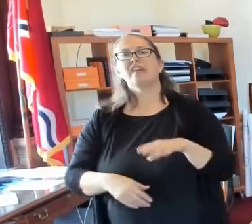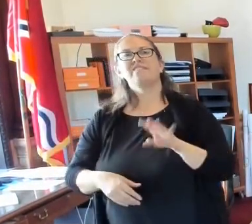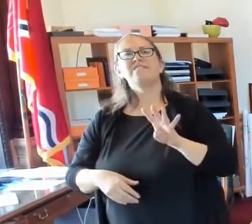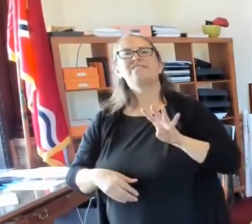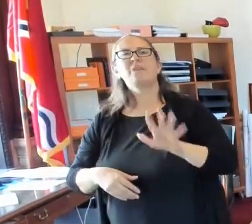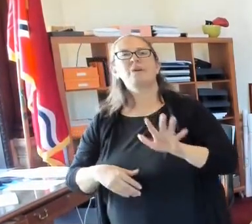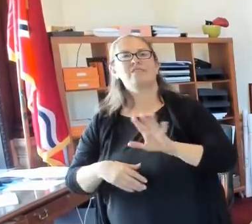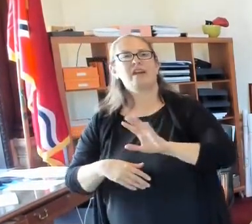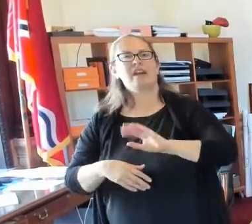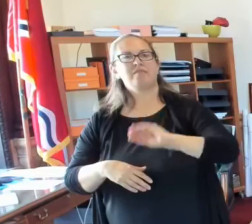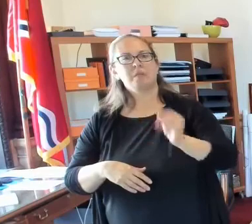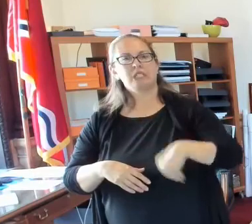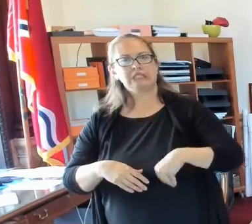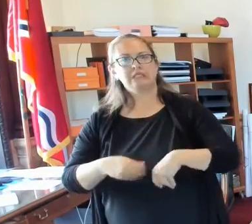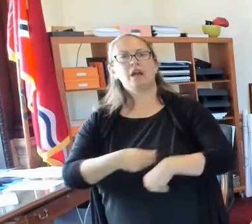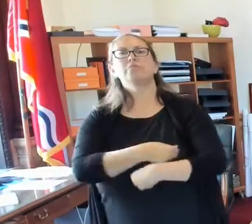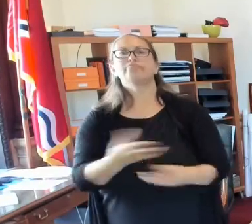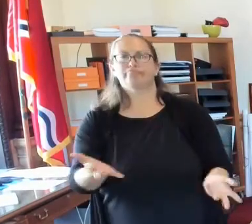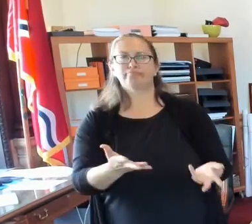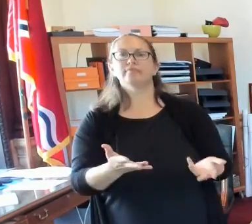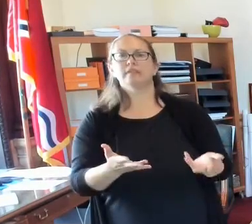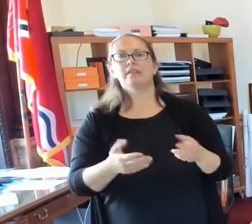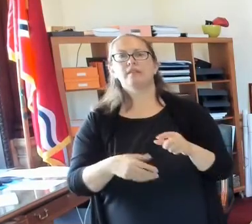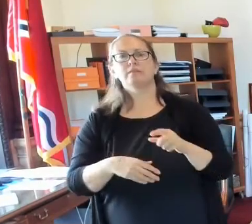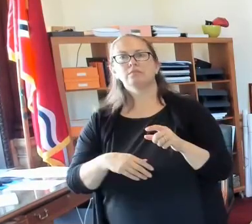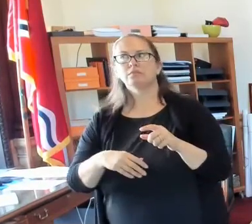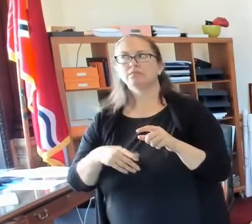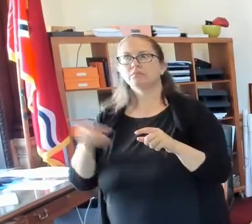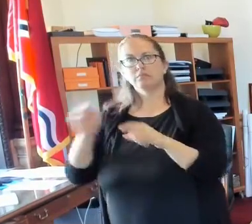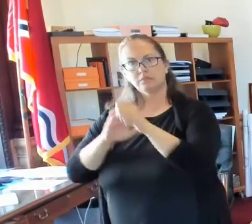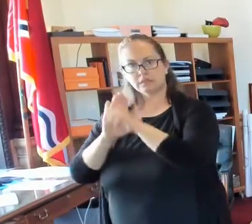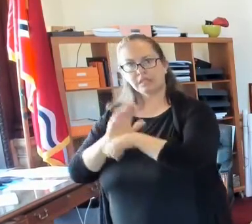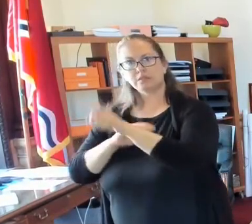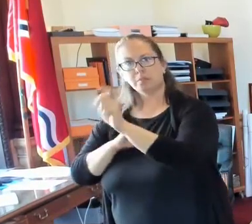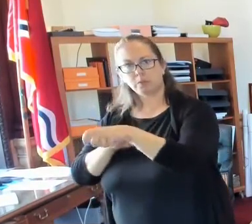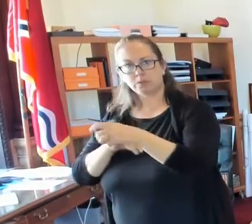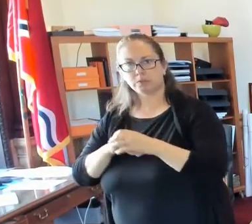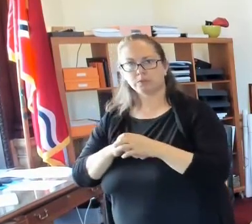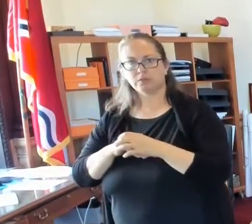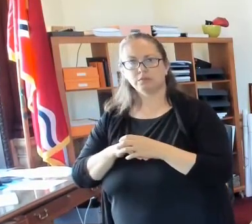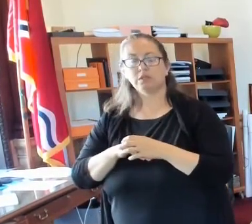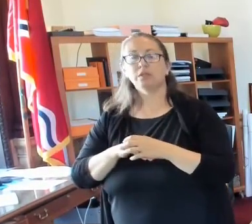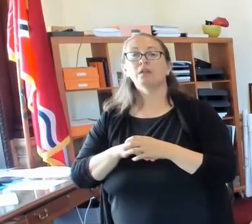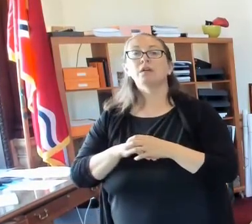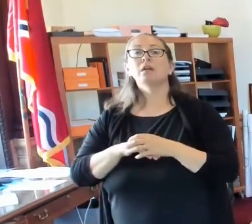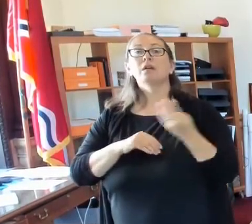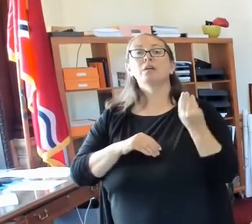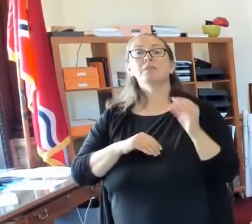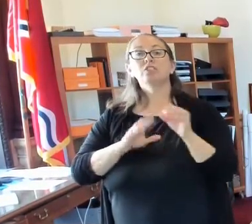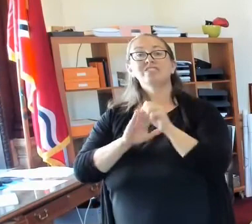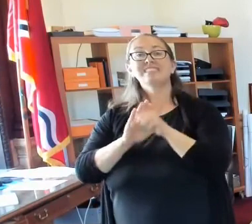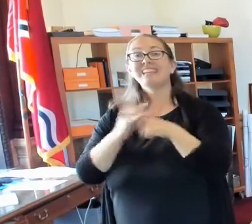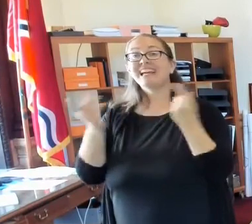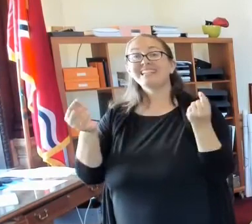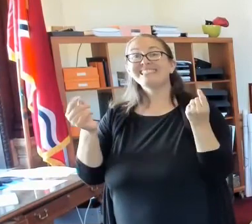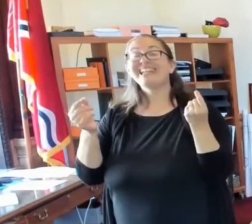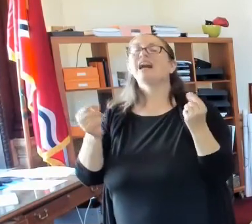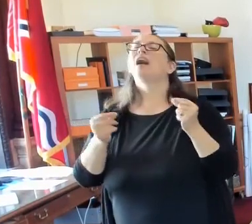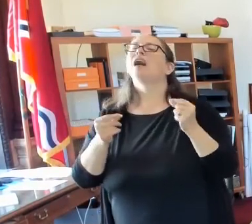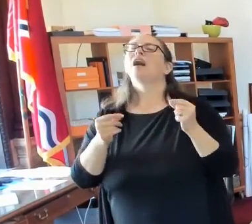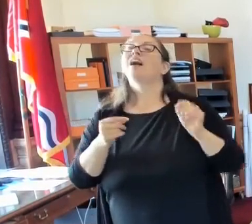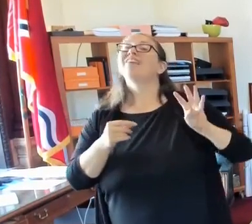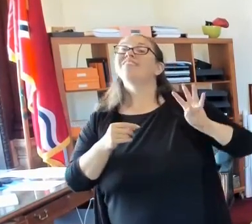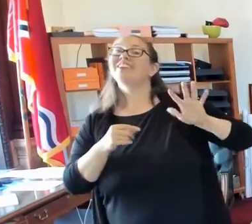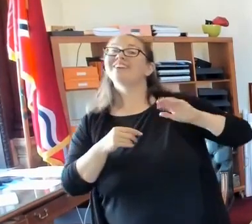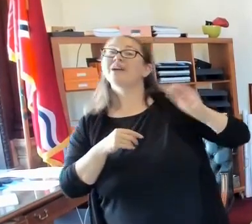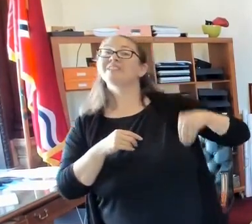45% of what they got to counties. The state of Missouri allocated 25% back. So what that means is that the city